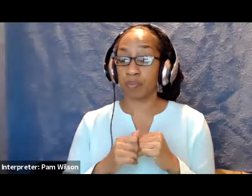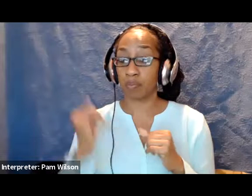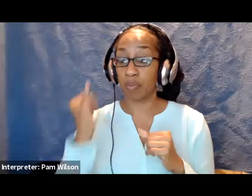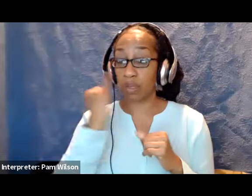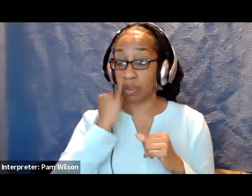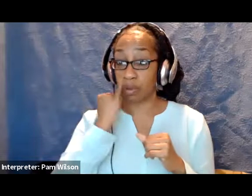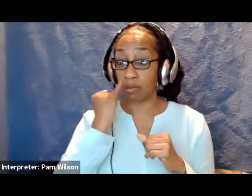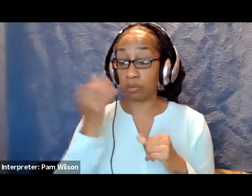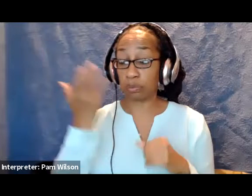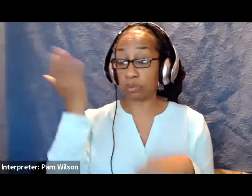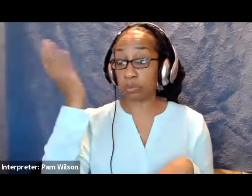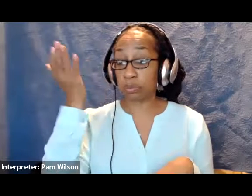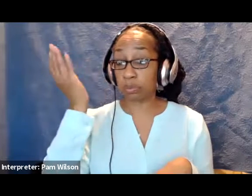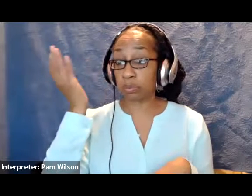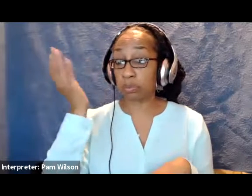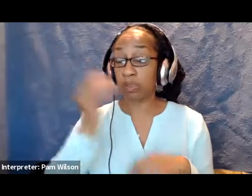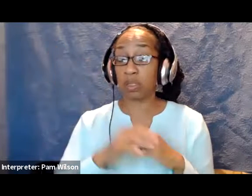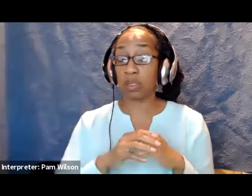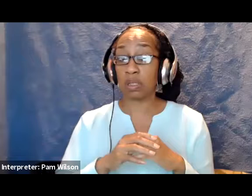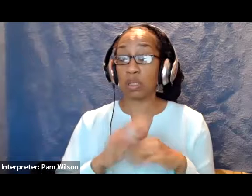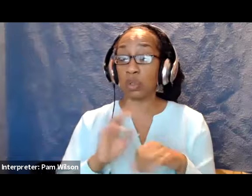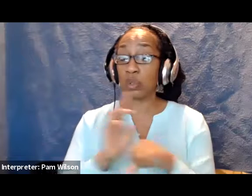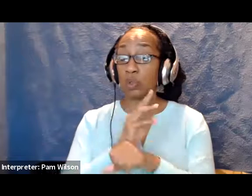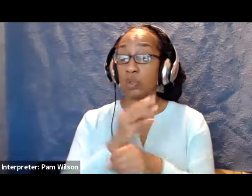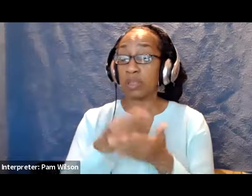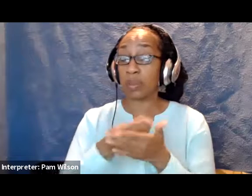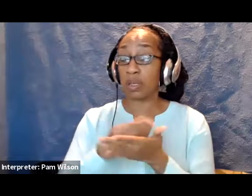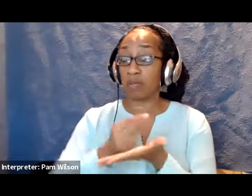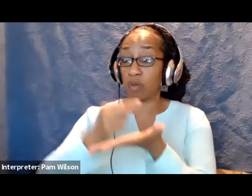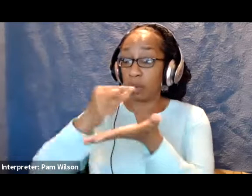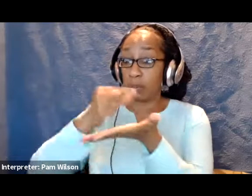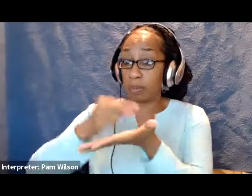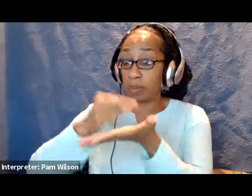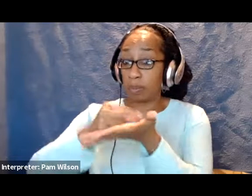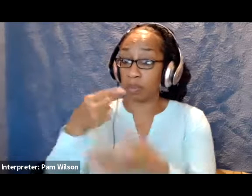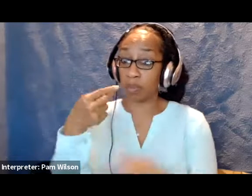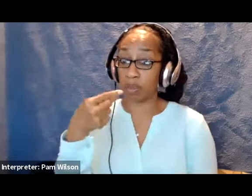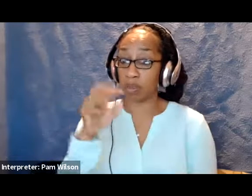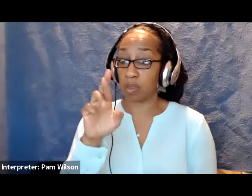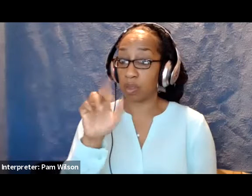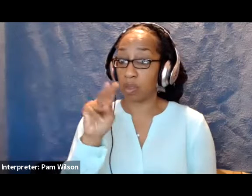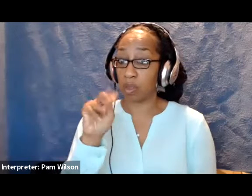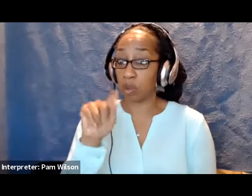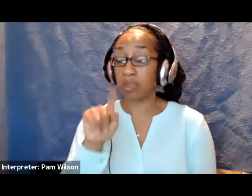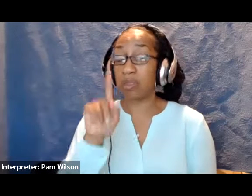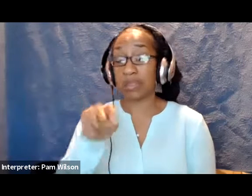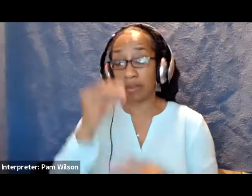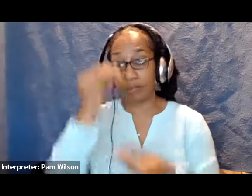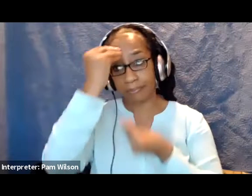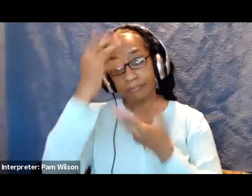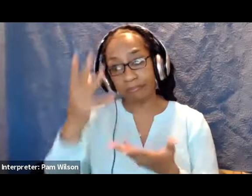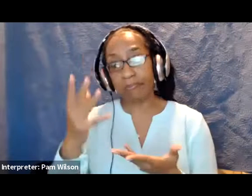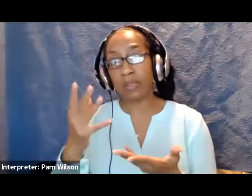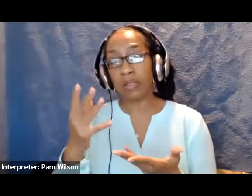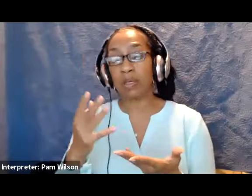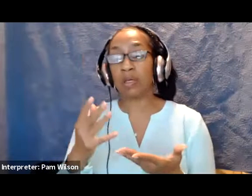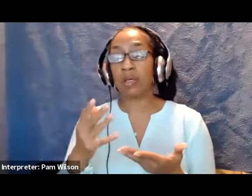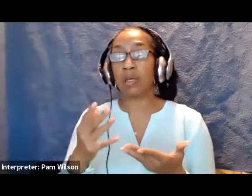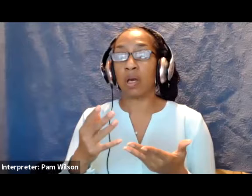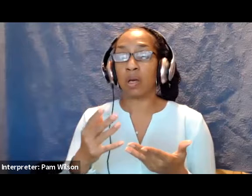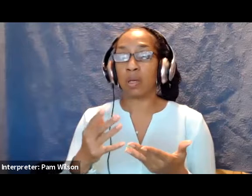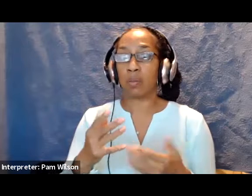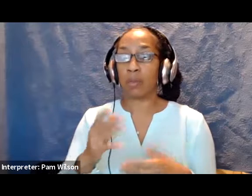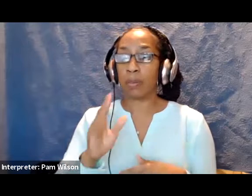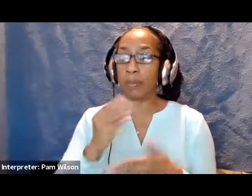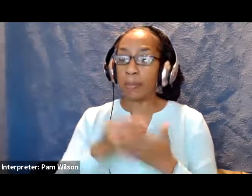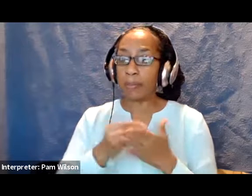presenting based on a grant, you want to make sure that you introduce your funding source. All right, if you have one. For